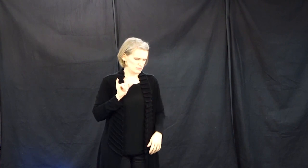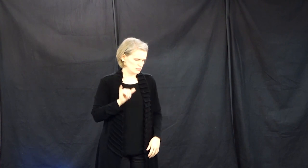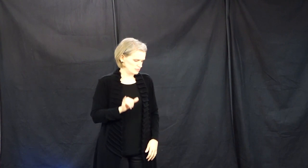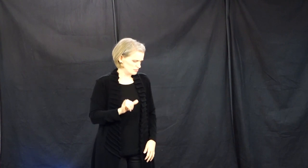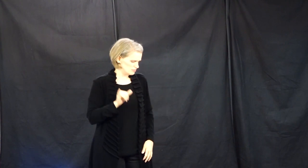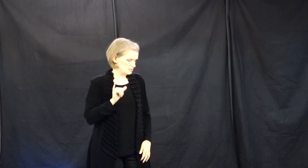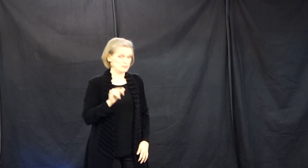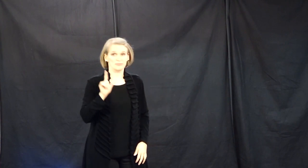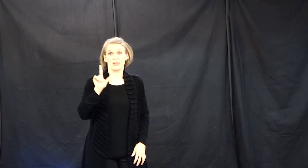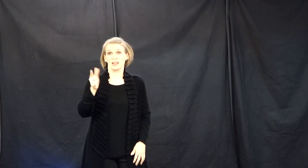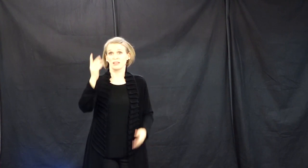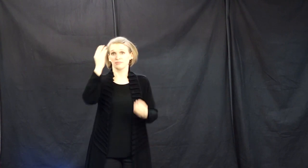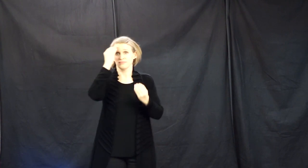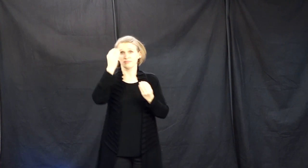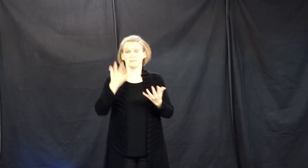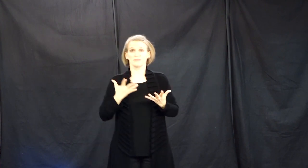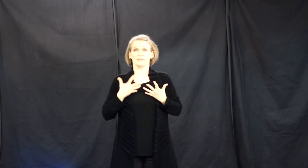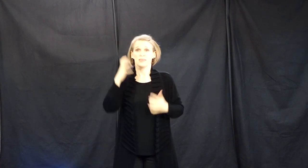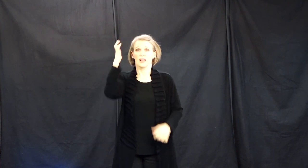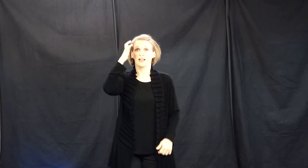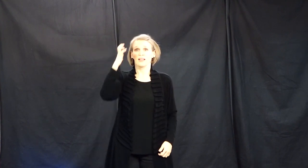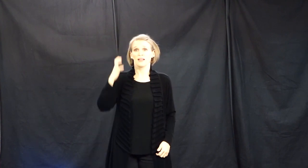They say Angelica and Eliza